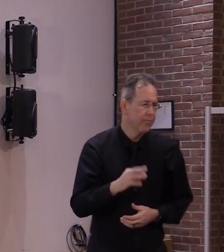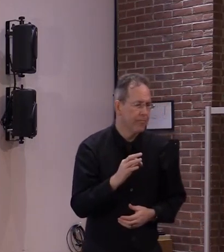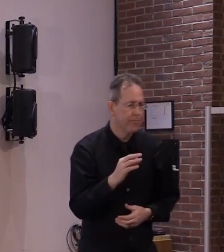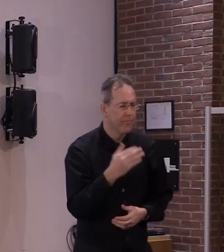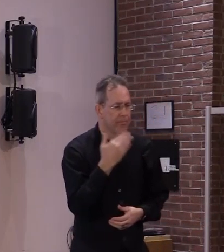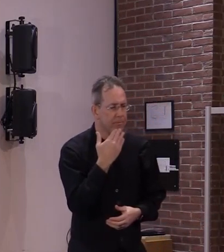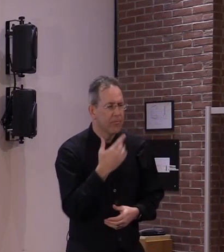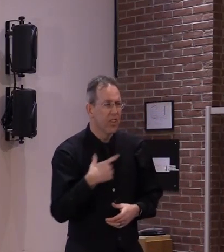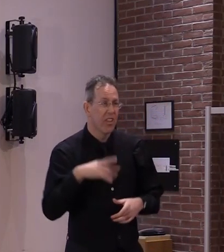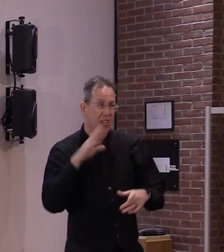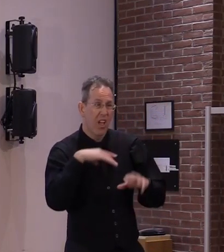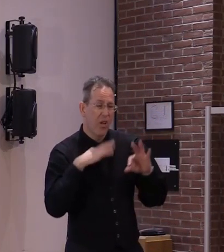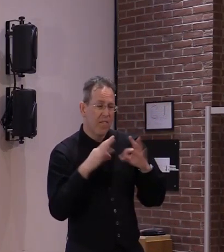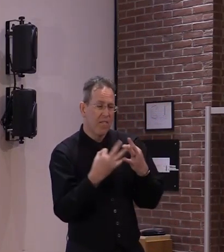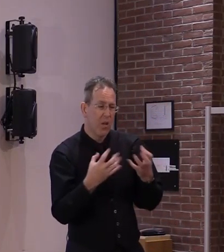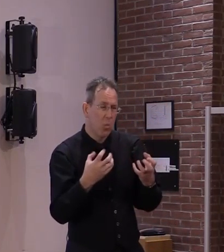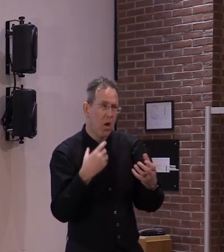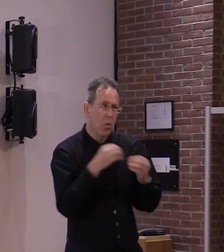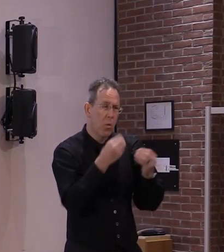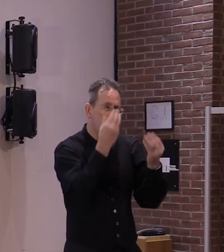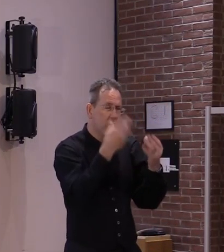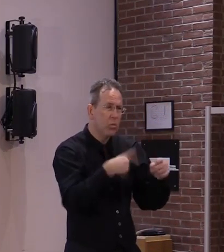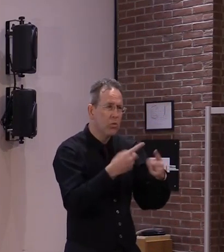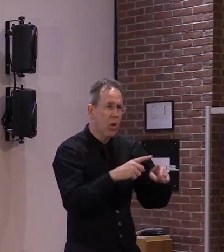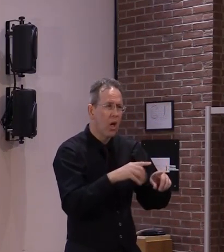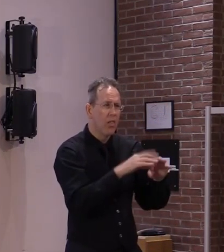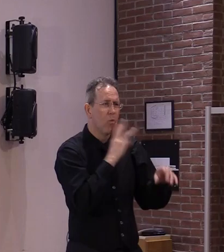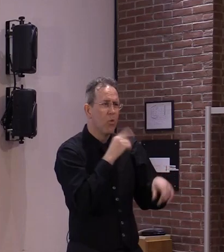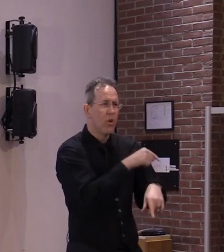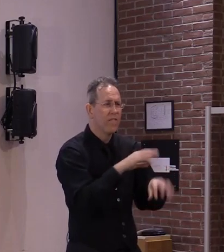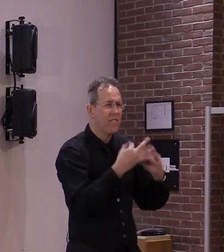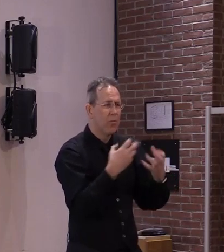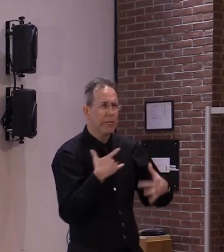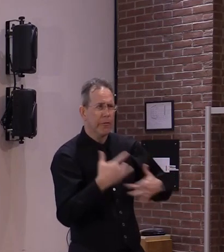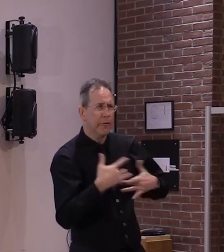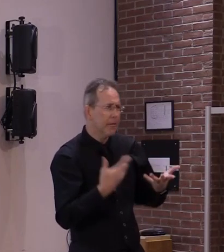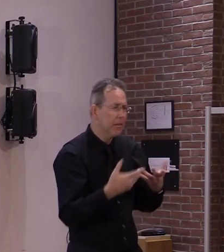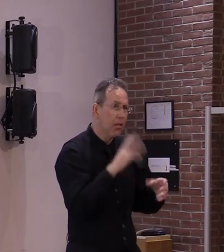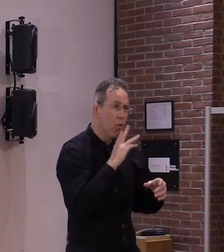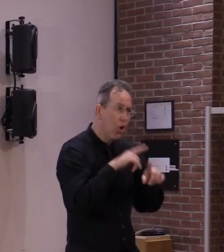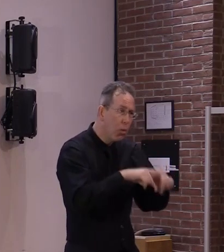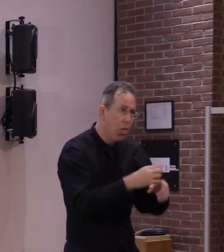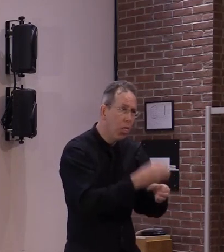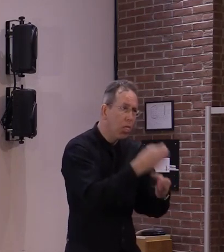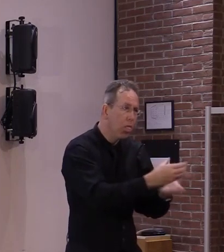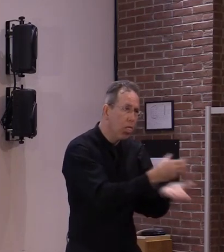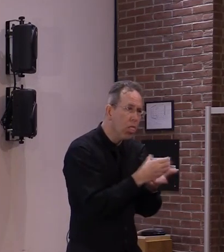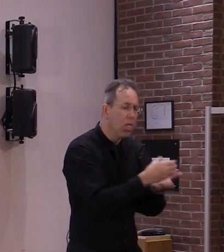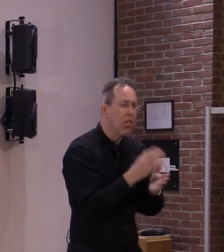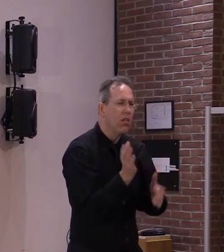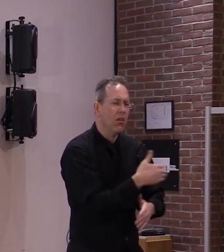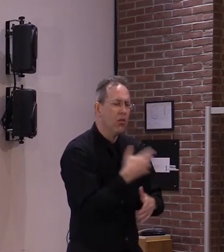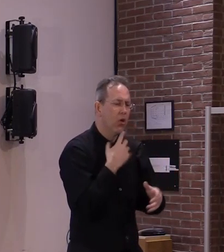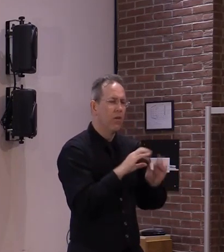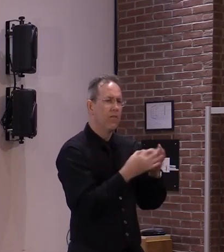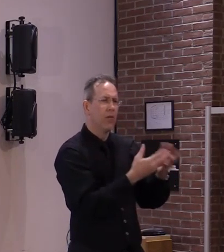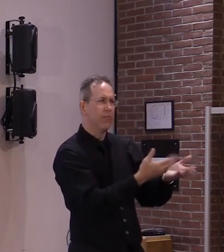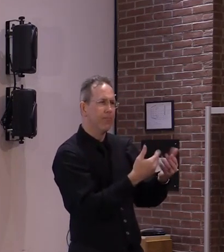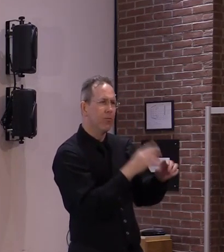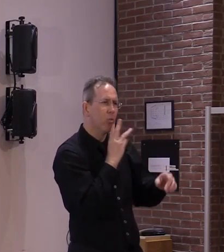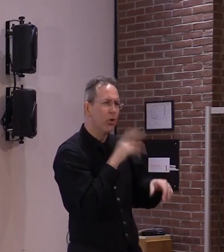I will now turn it over to the podium to Governor Scott, who will give us an update on his meetings with